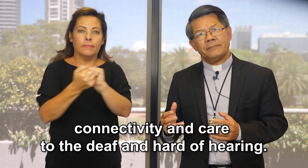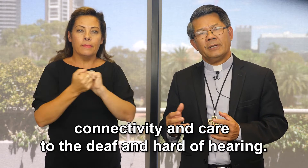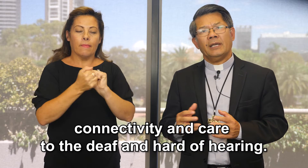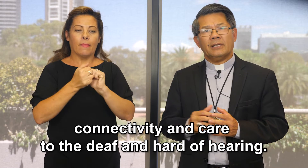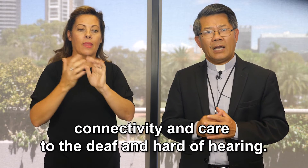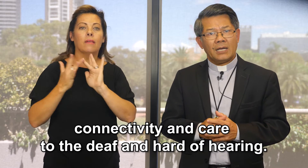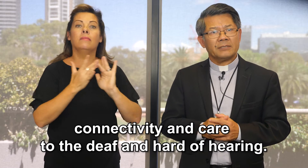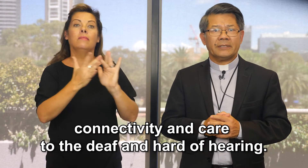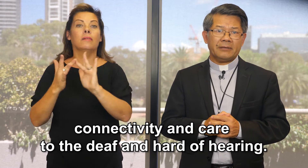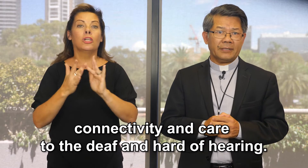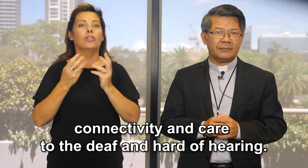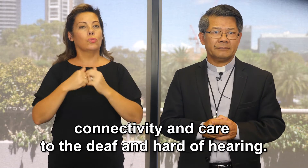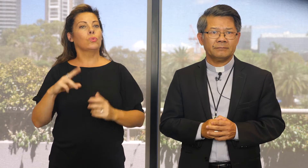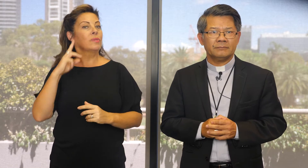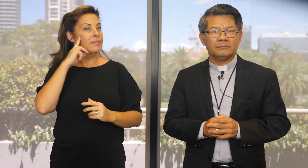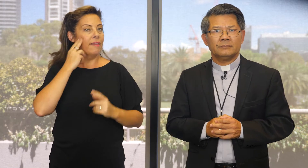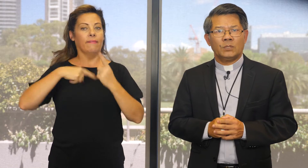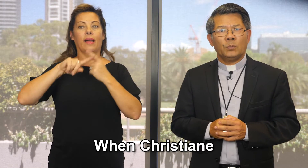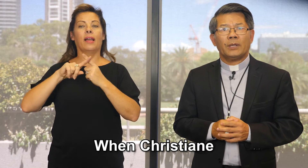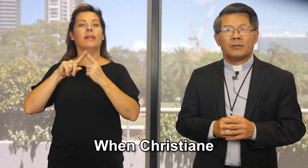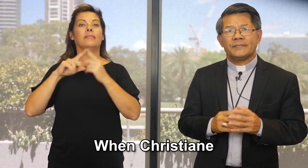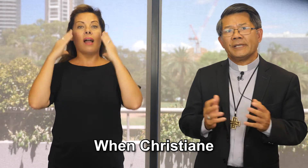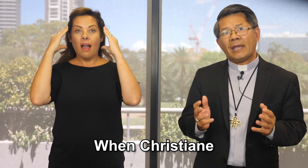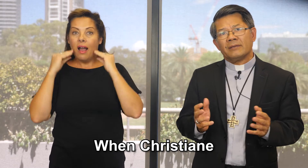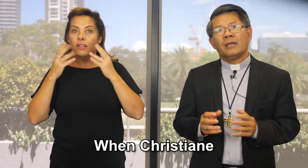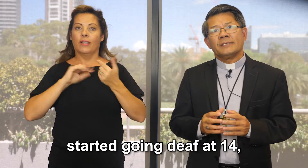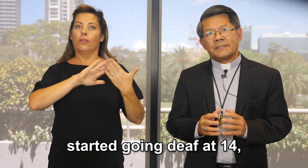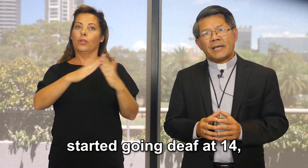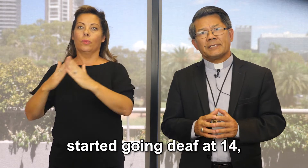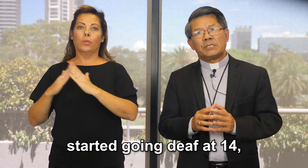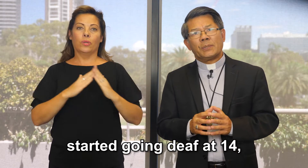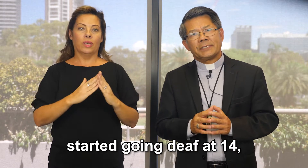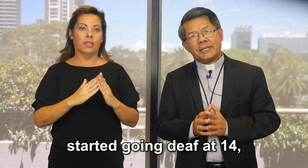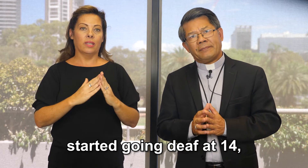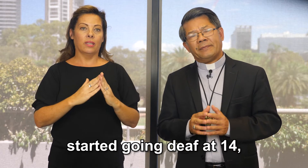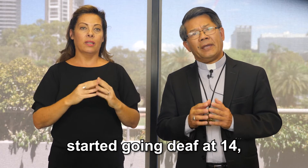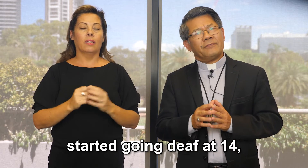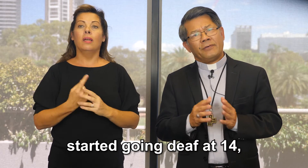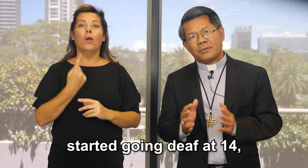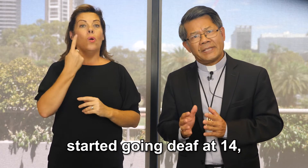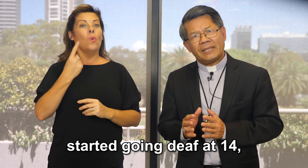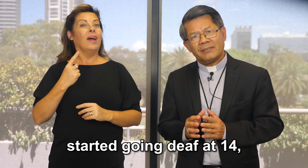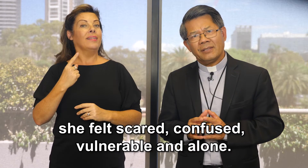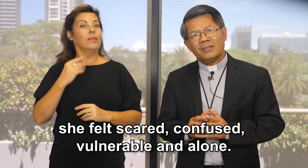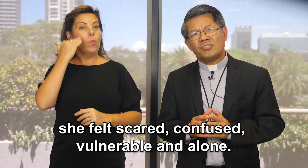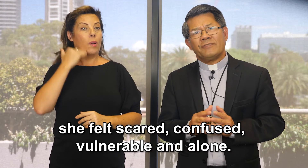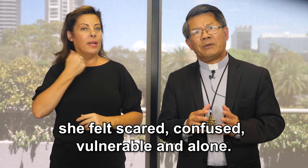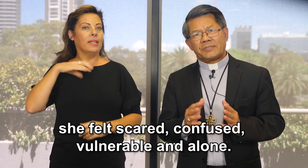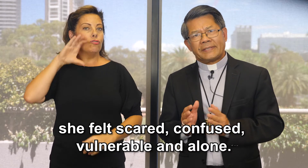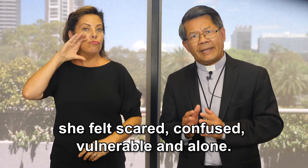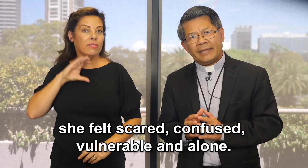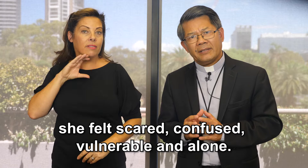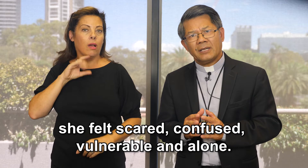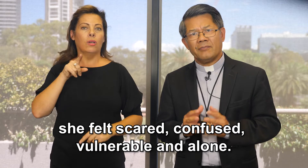deaf and hard of hearing. When Christiane started going deaf at 14, she